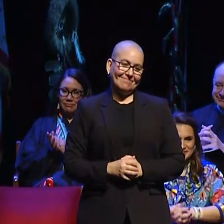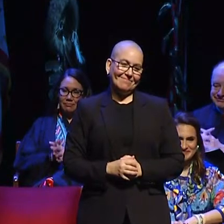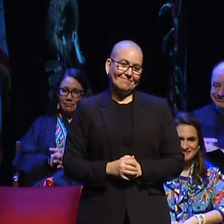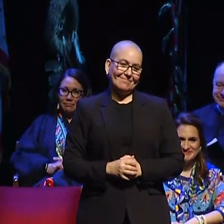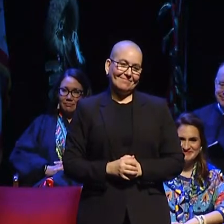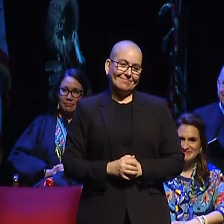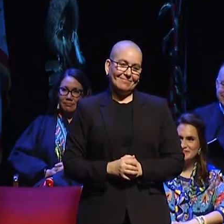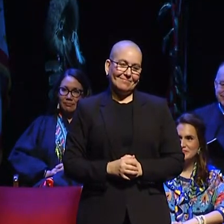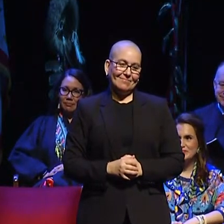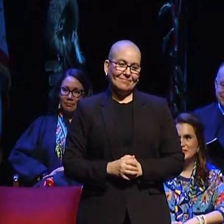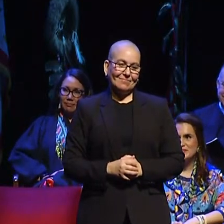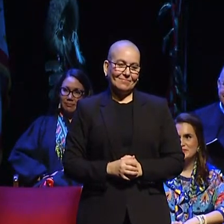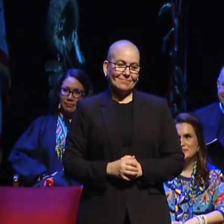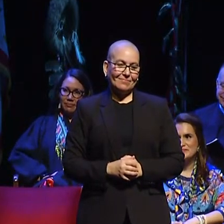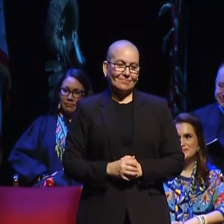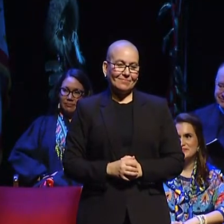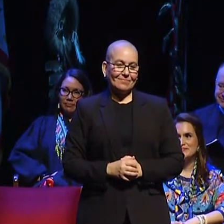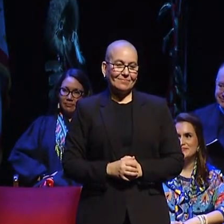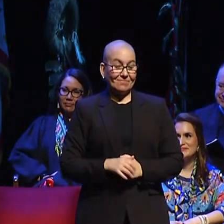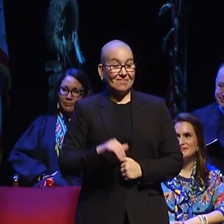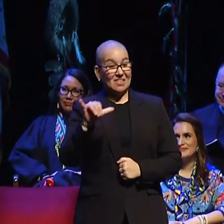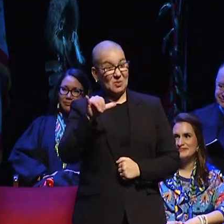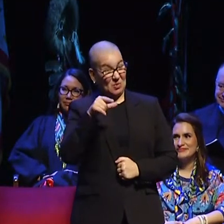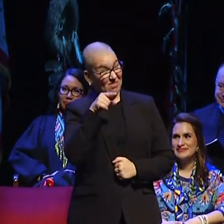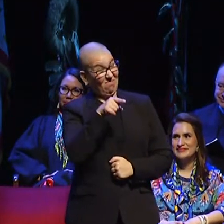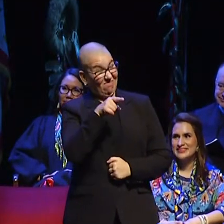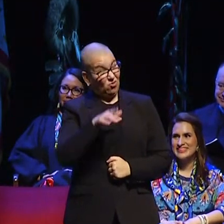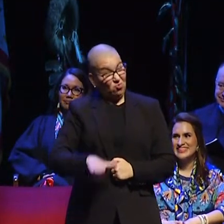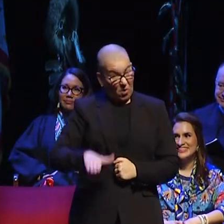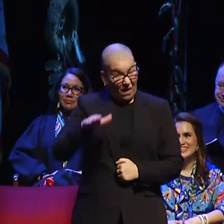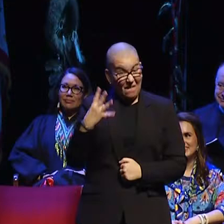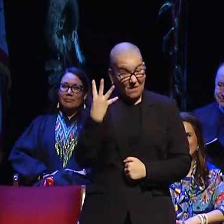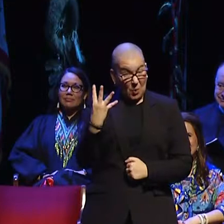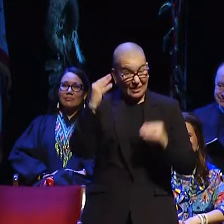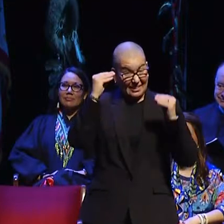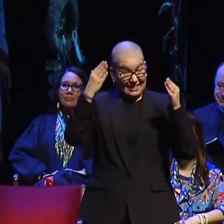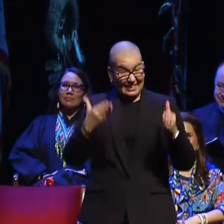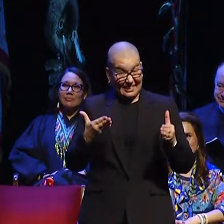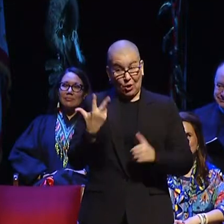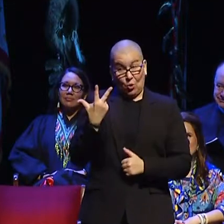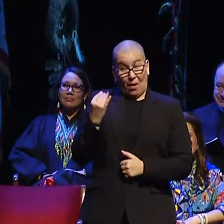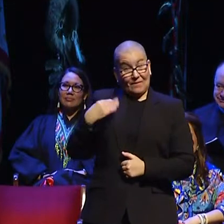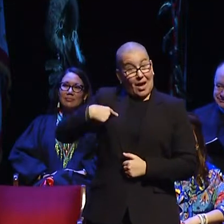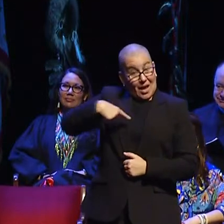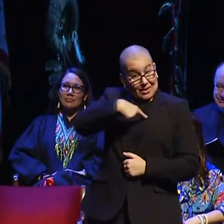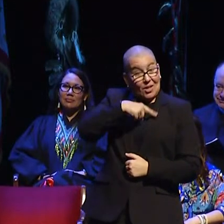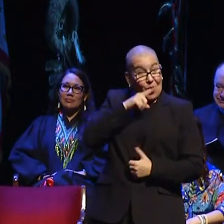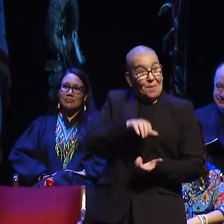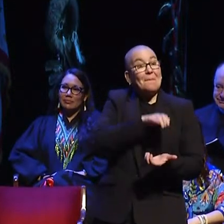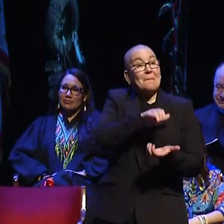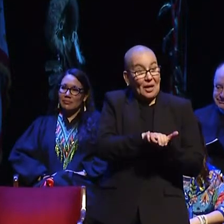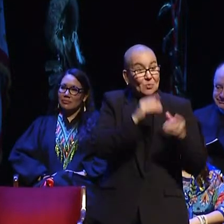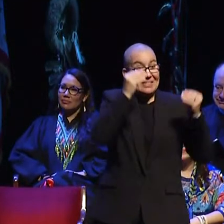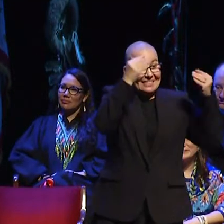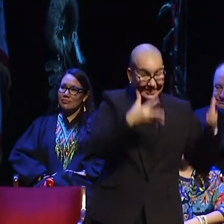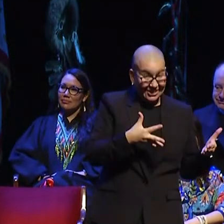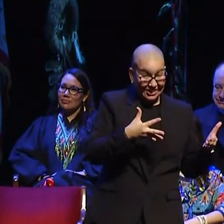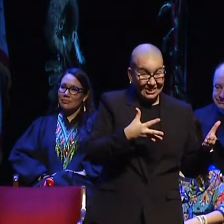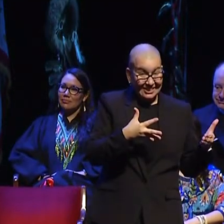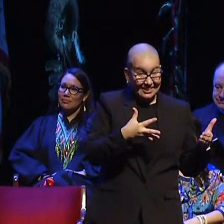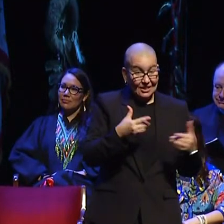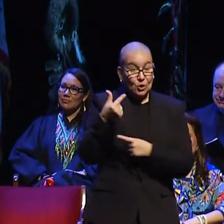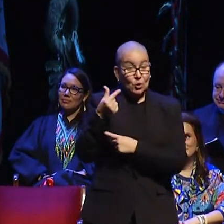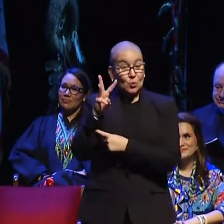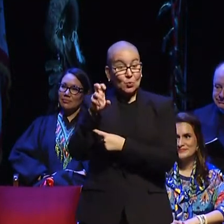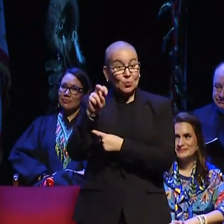She also raised 4 teachers, 3 of us married teachers. Education's in our blood. Gwen and I met while we were teaching high school. We